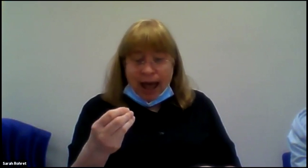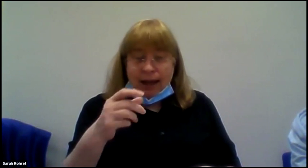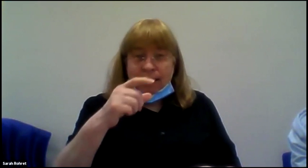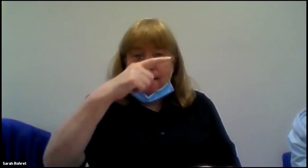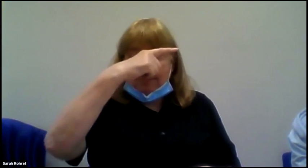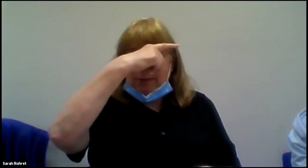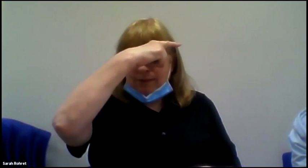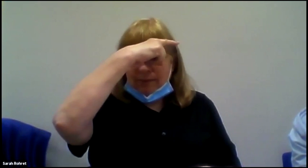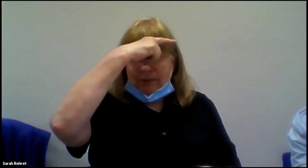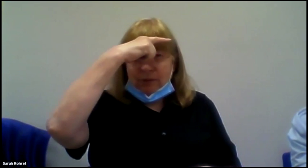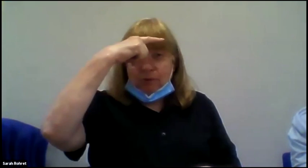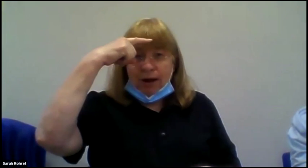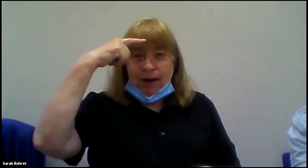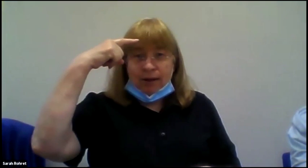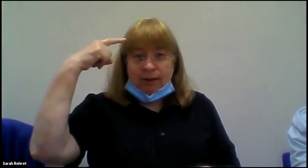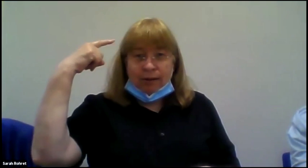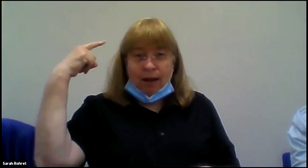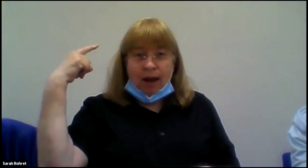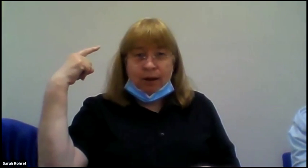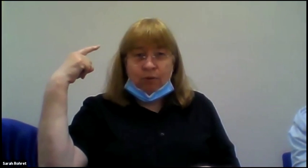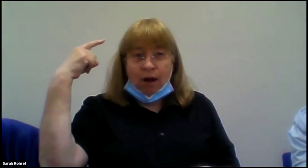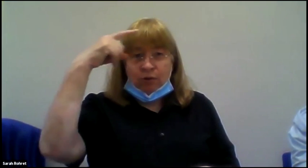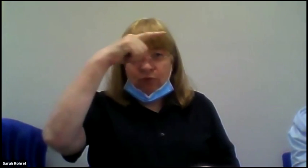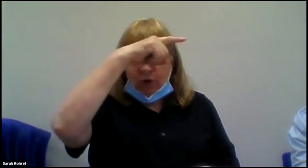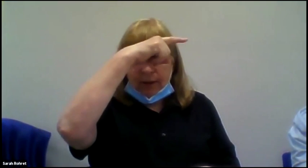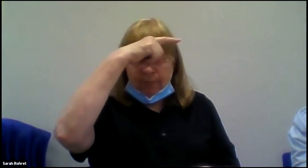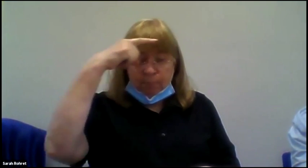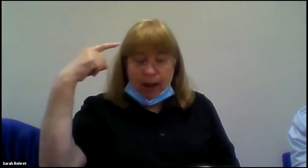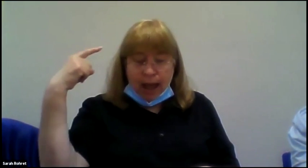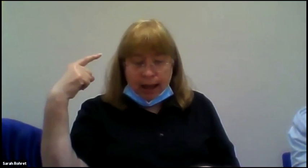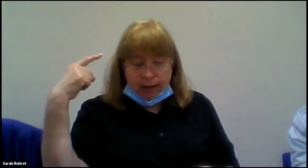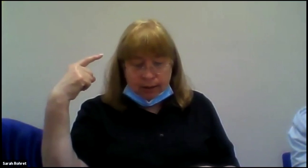Black is just a straight line across your forehead. Black.